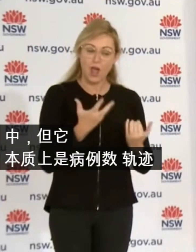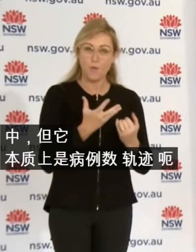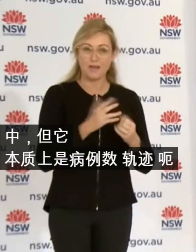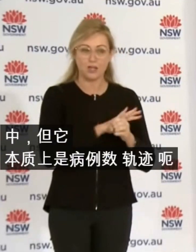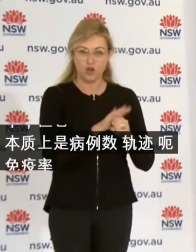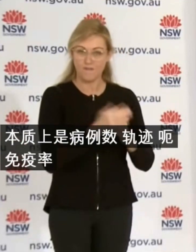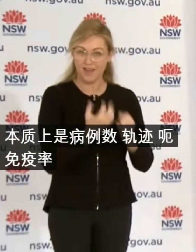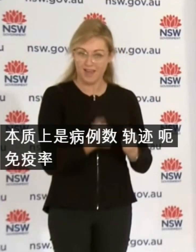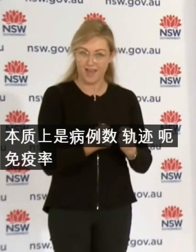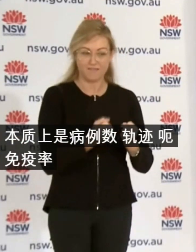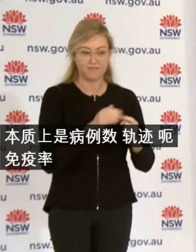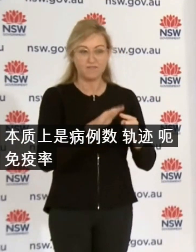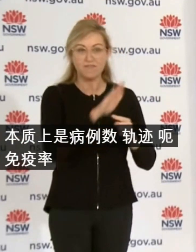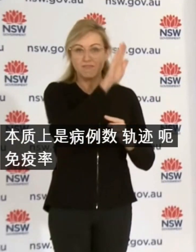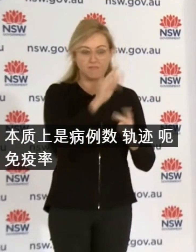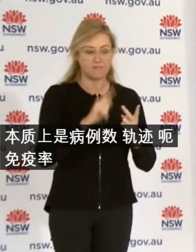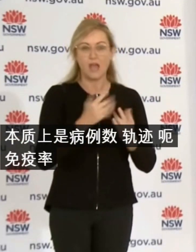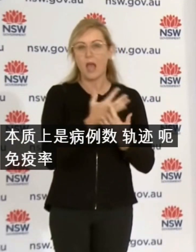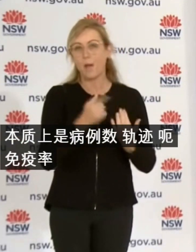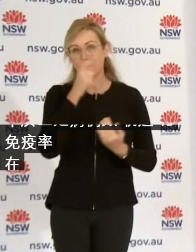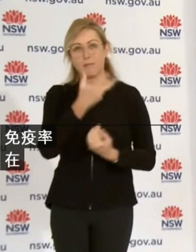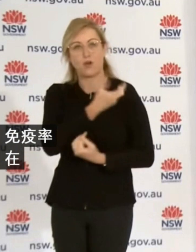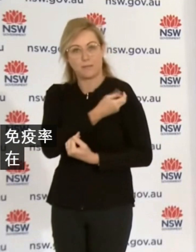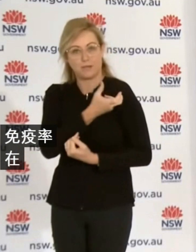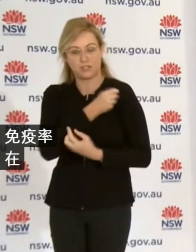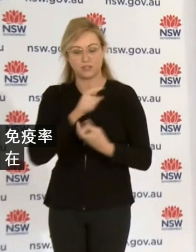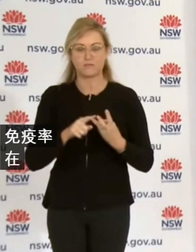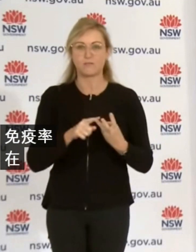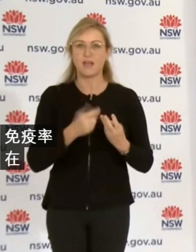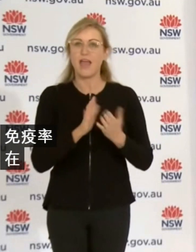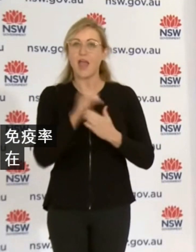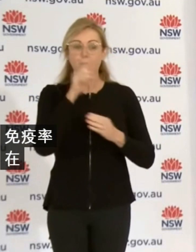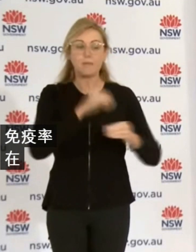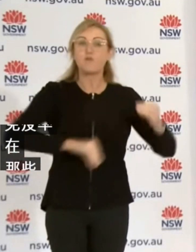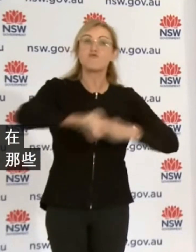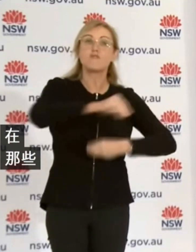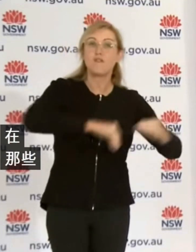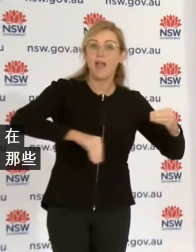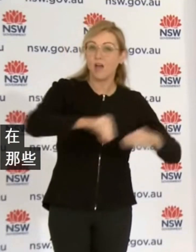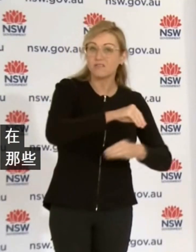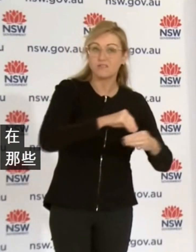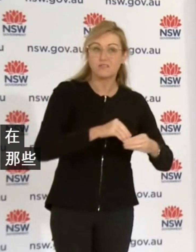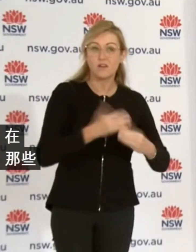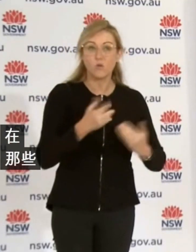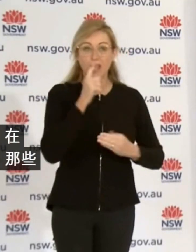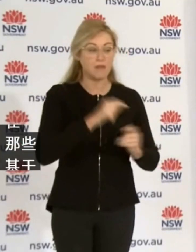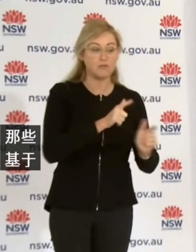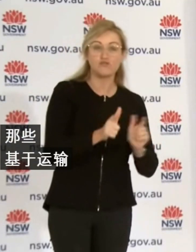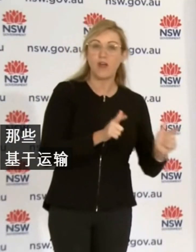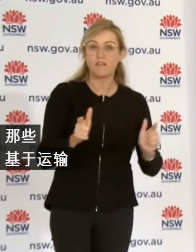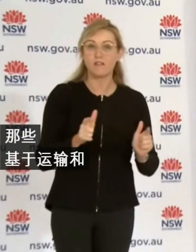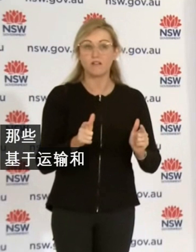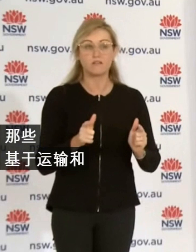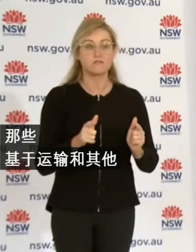trajectories, immunisation rates, levels of movements within those LGAs based